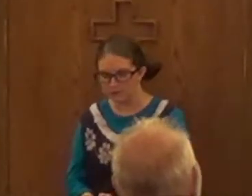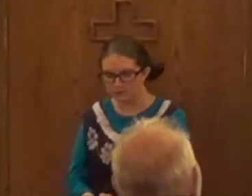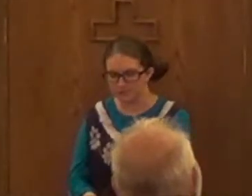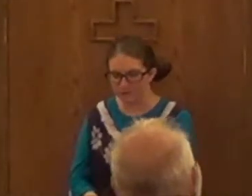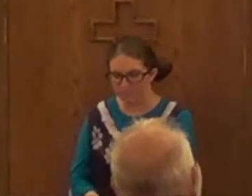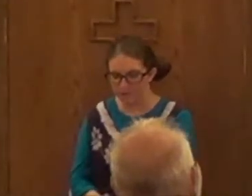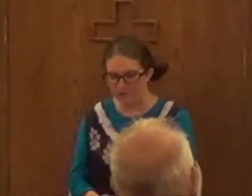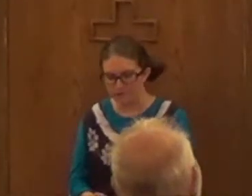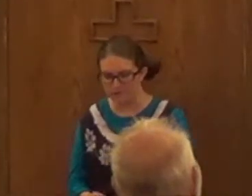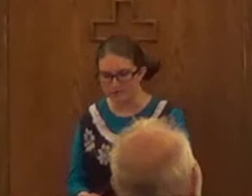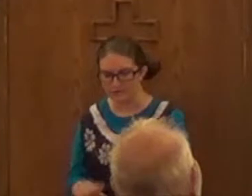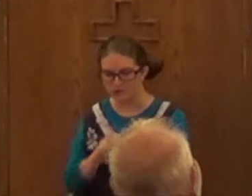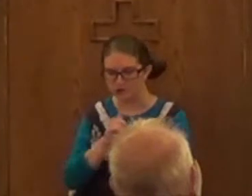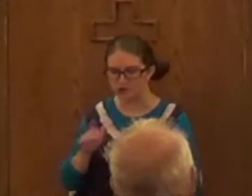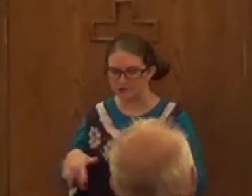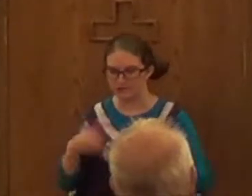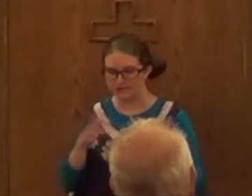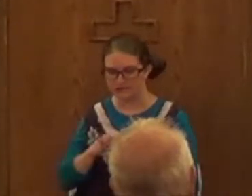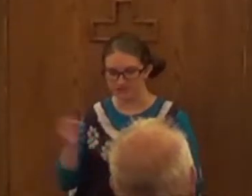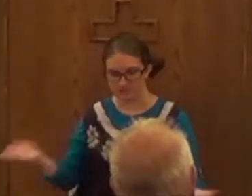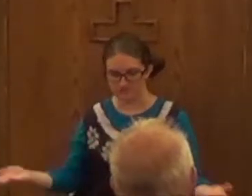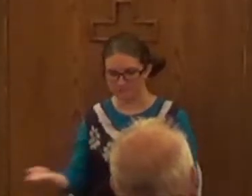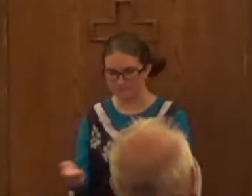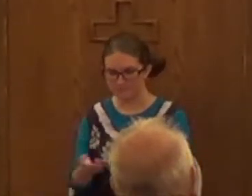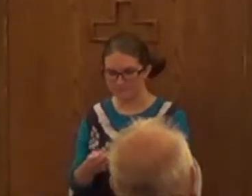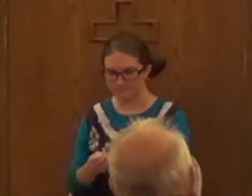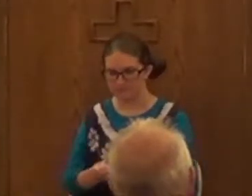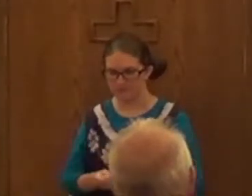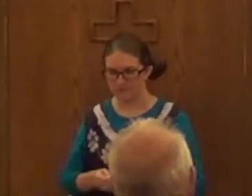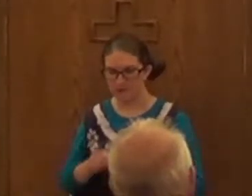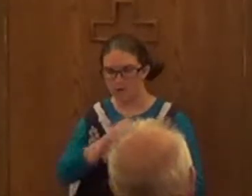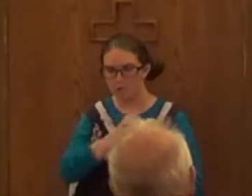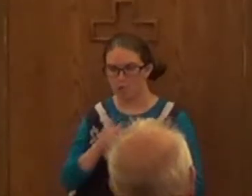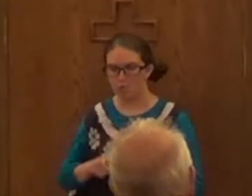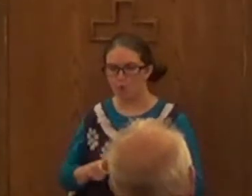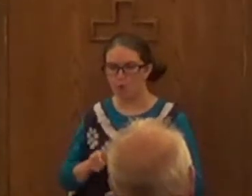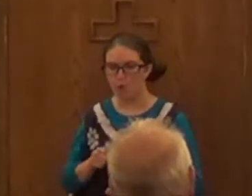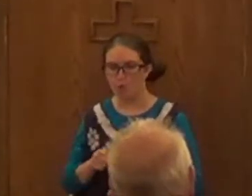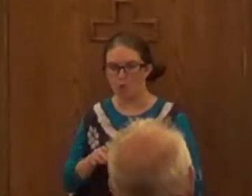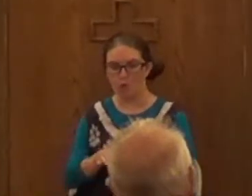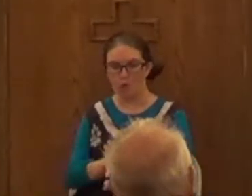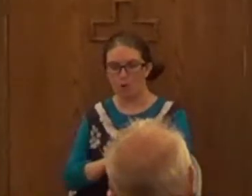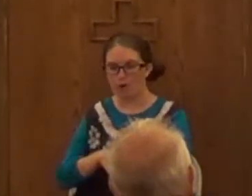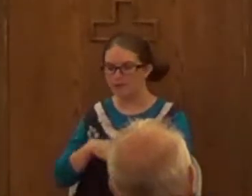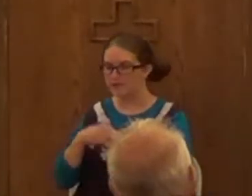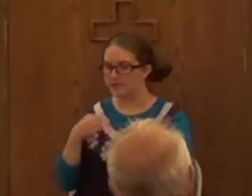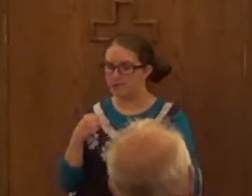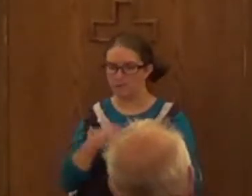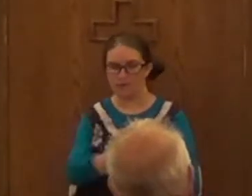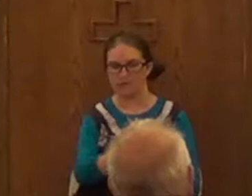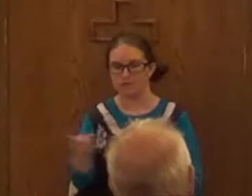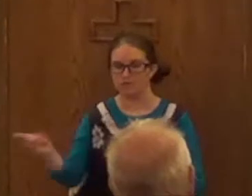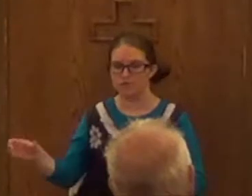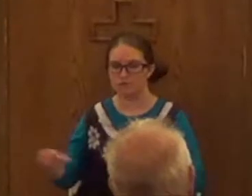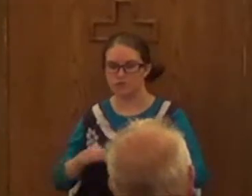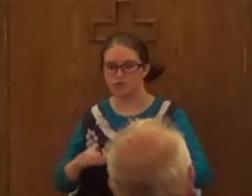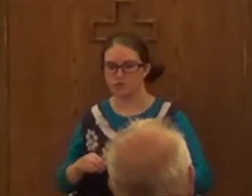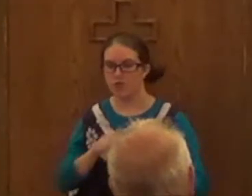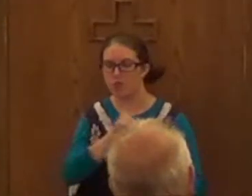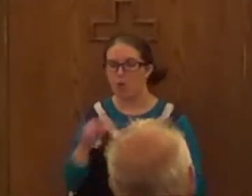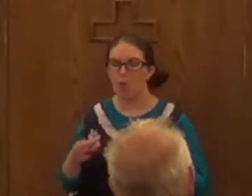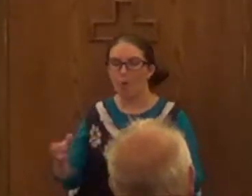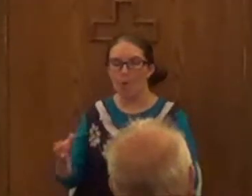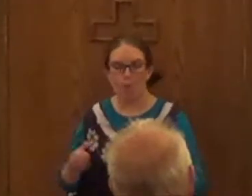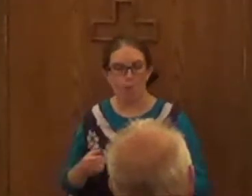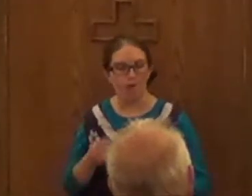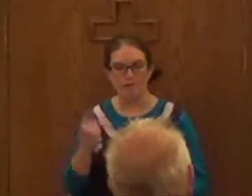seed. My Lord, I feel the Holy Ghost in here. You know what the Lord's calling on somebody to do tonight? You know what the Lord wants somebody to